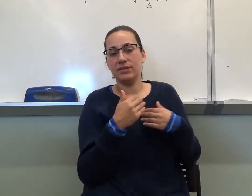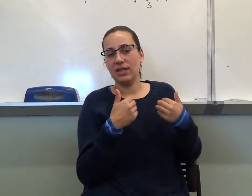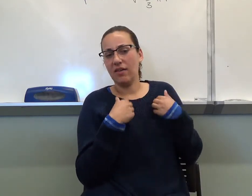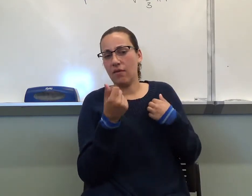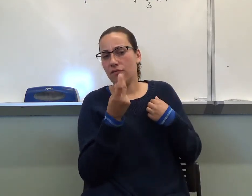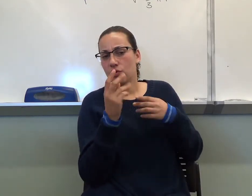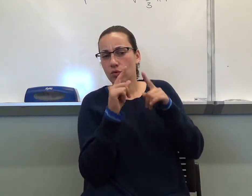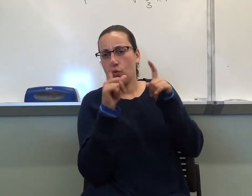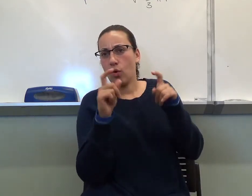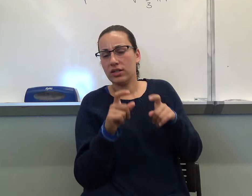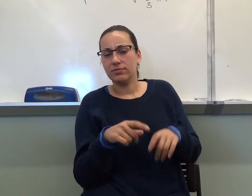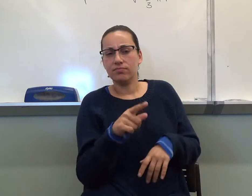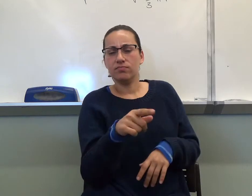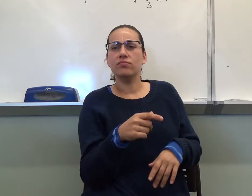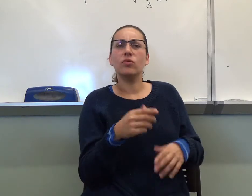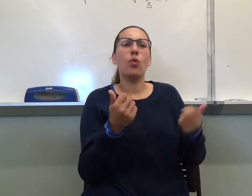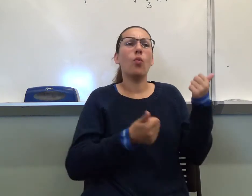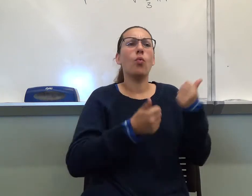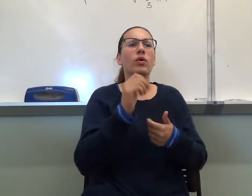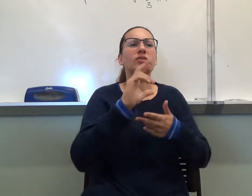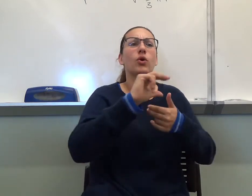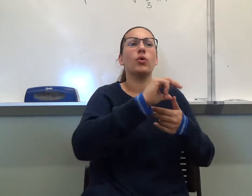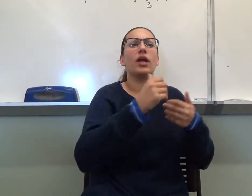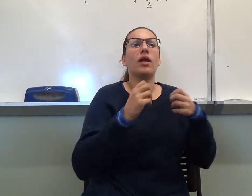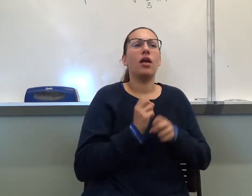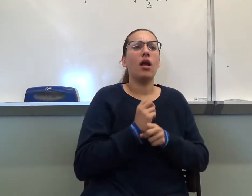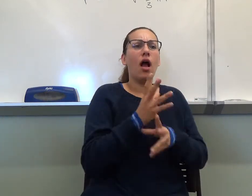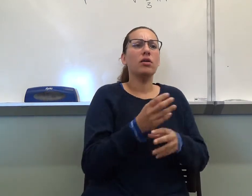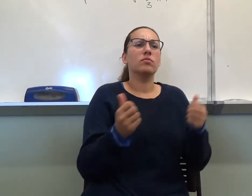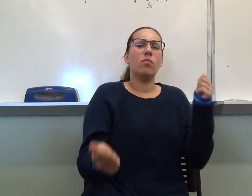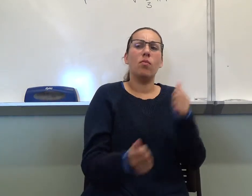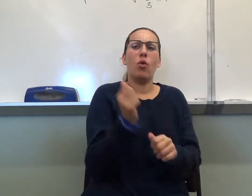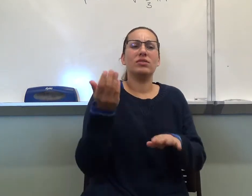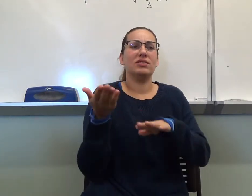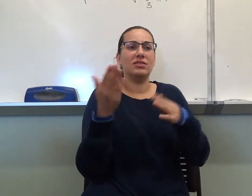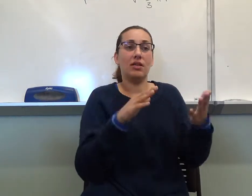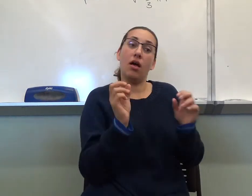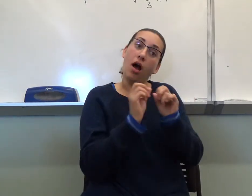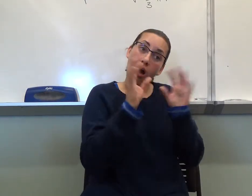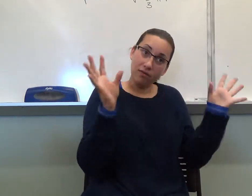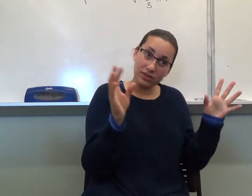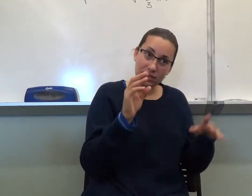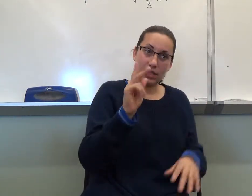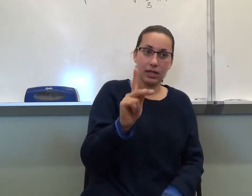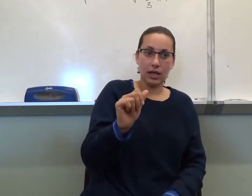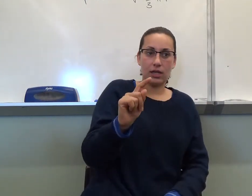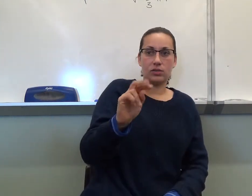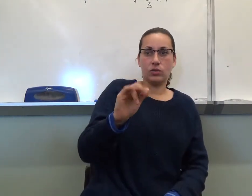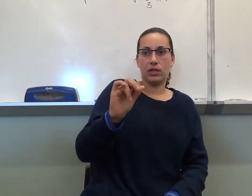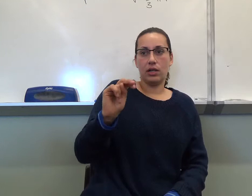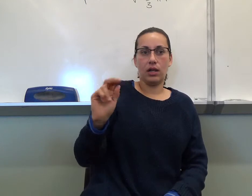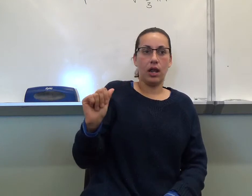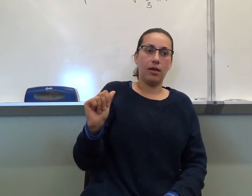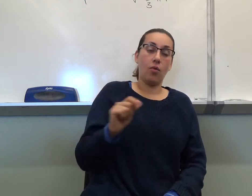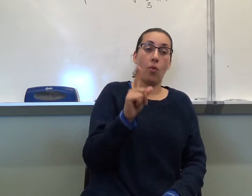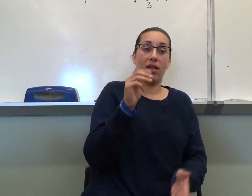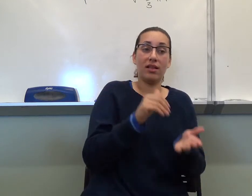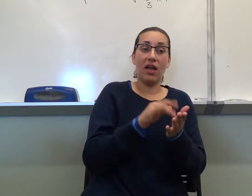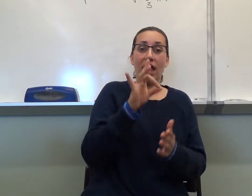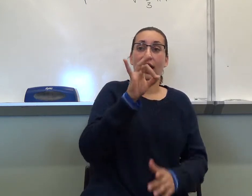caused the greatest number of deaths? And that's, very obvious. It's Katrina, 1,836, and